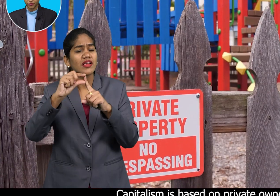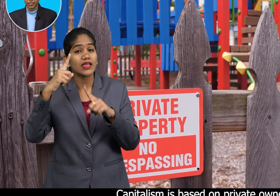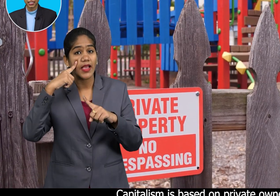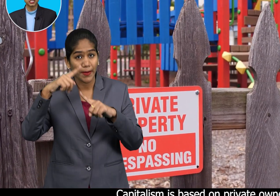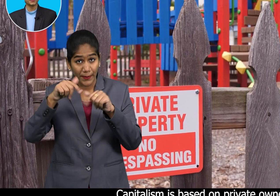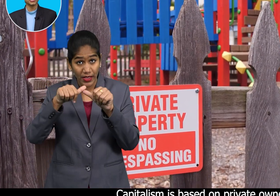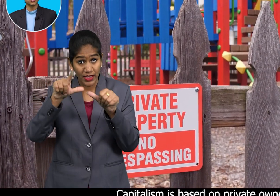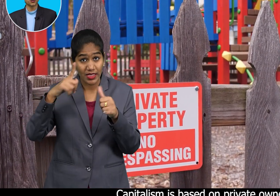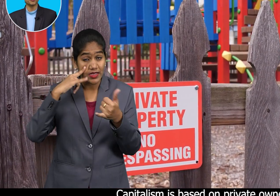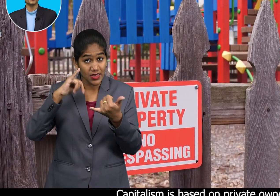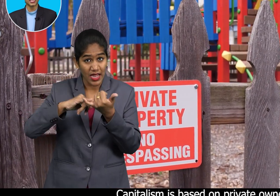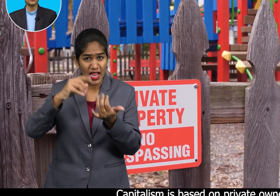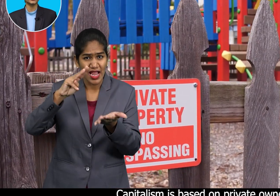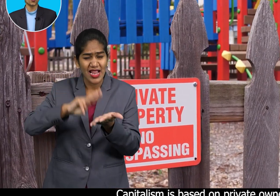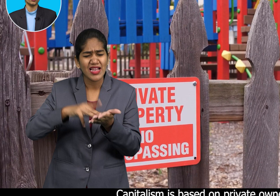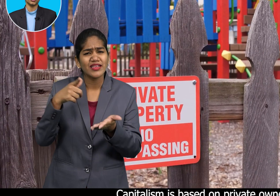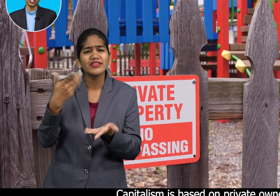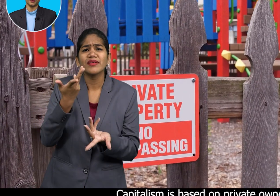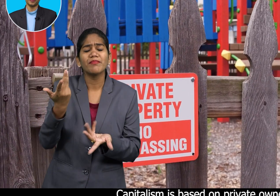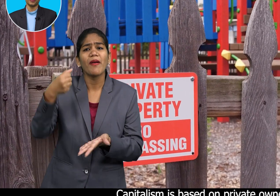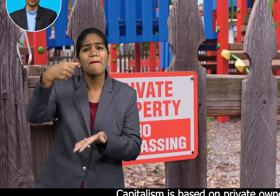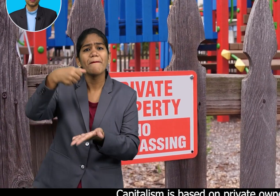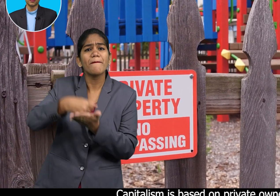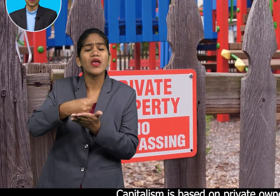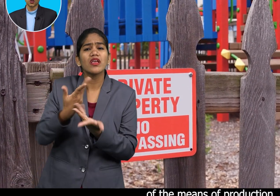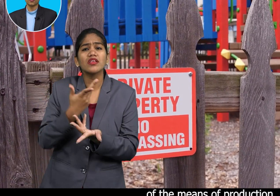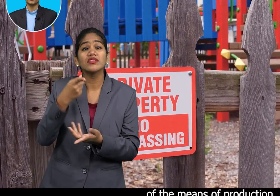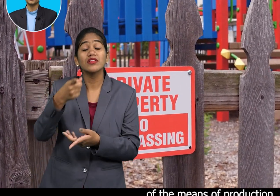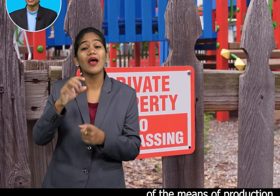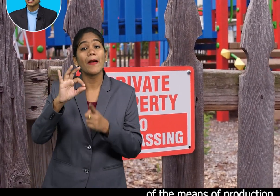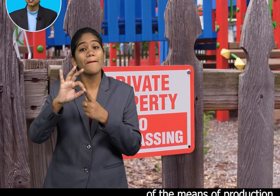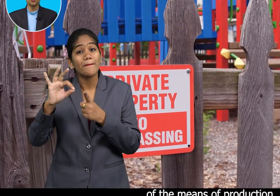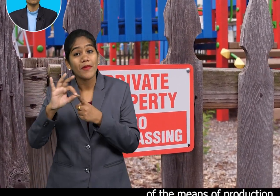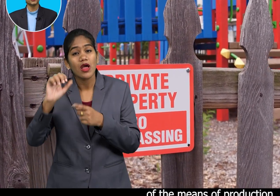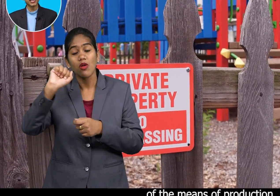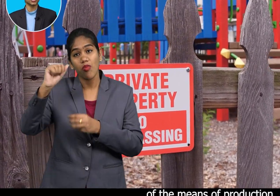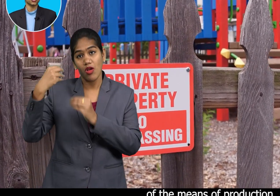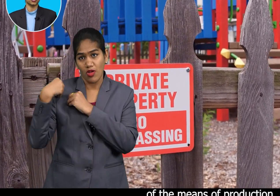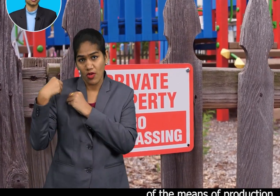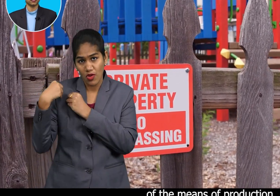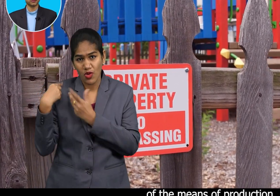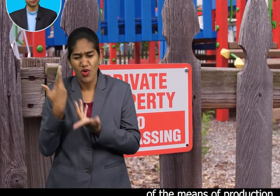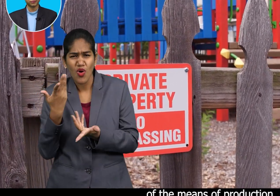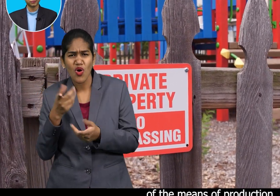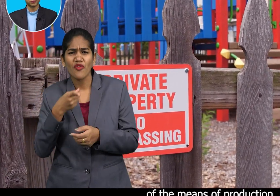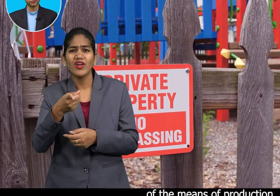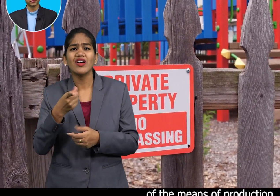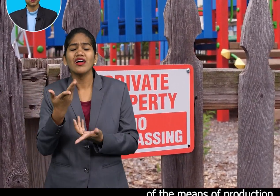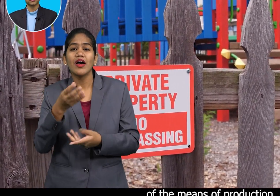Capitalism is based on private ownership of the means of production.